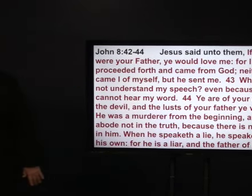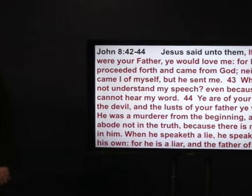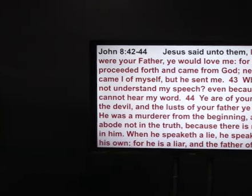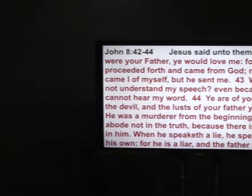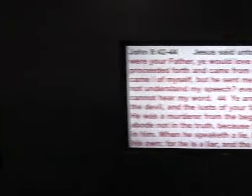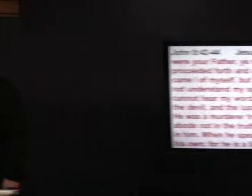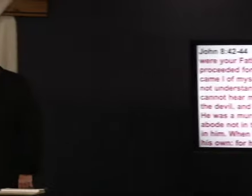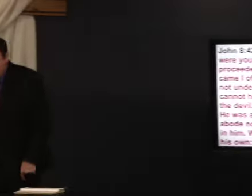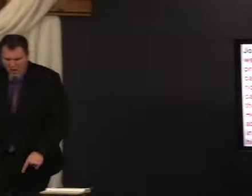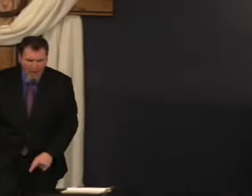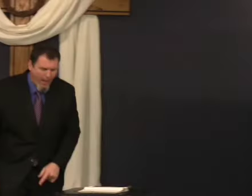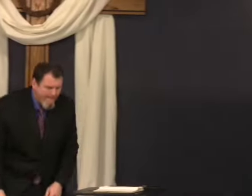lies.